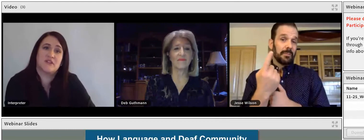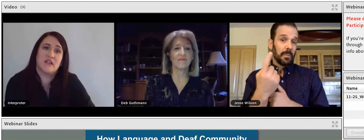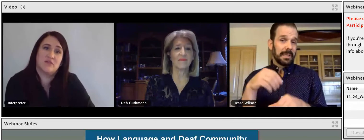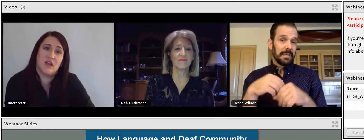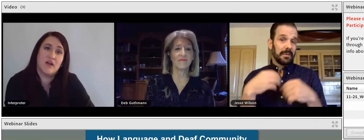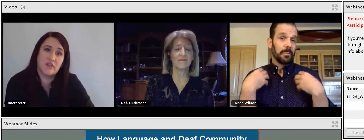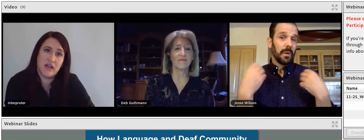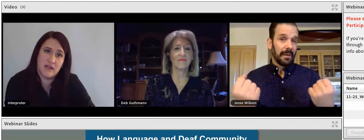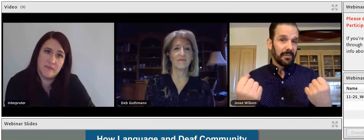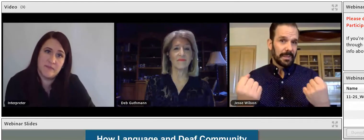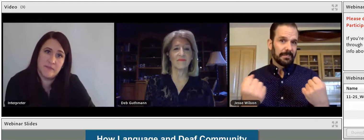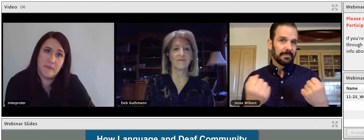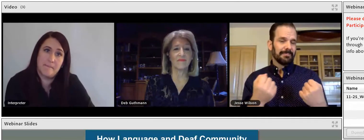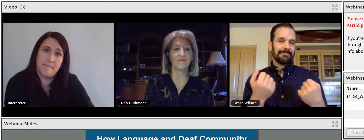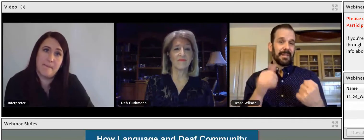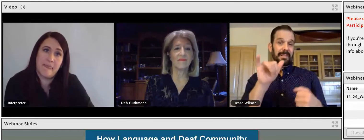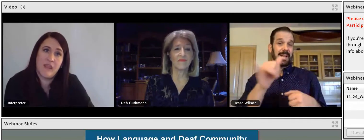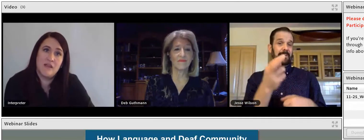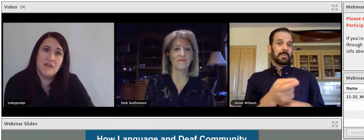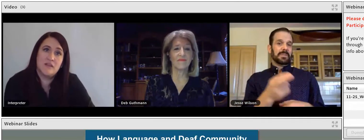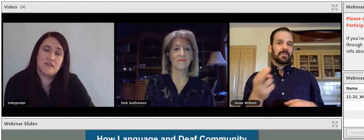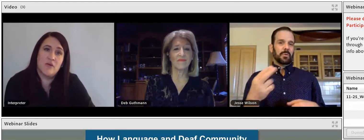more supportive to that deaf person in recovery.